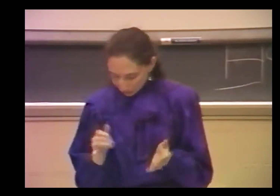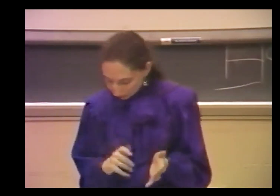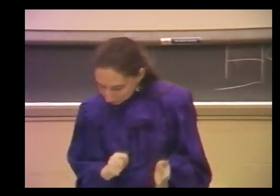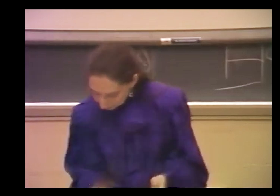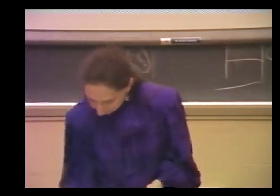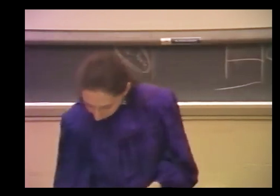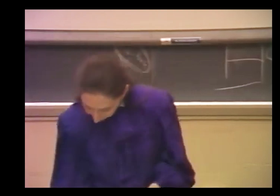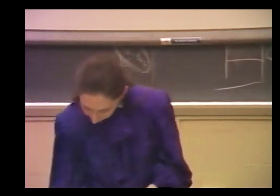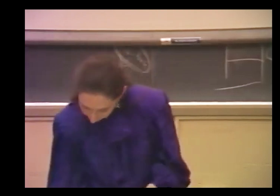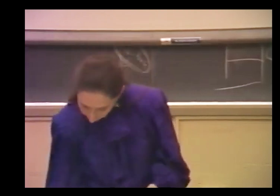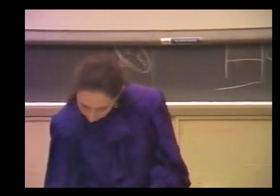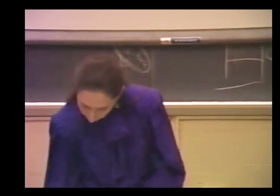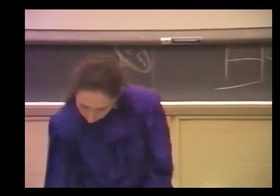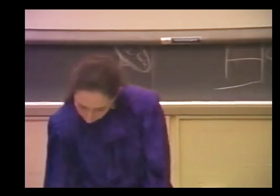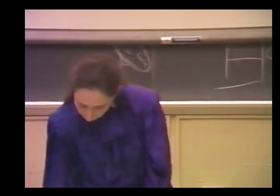it.